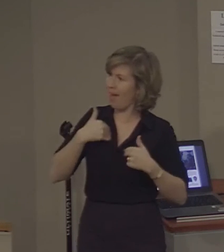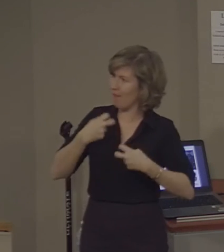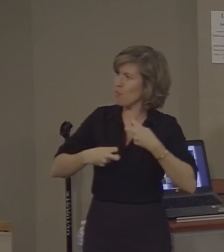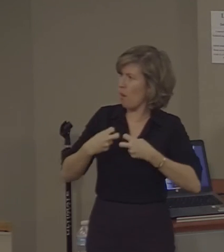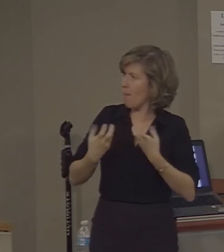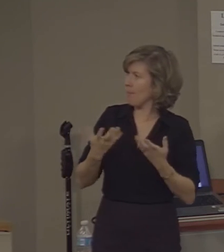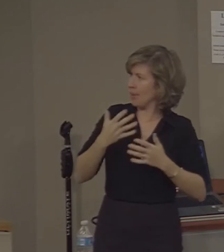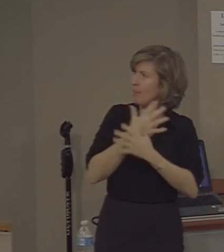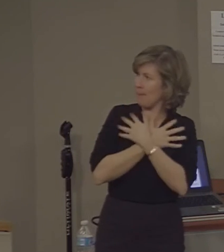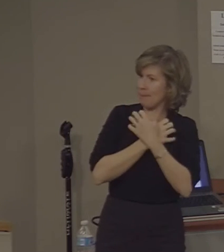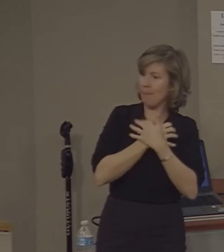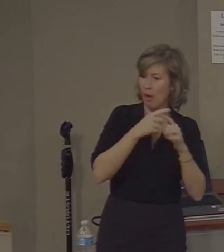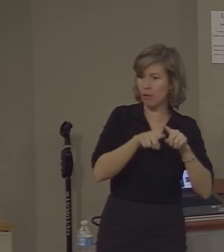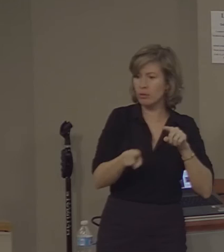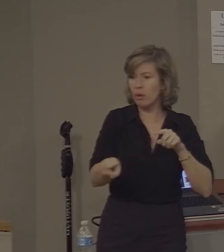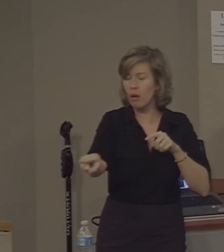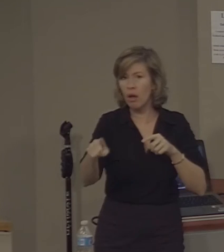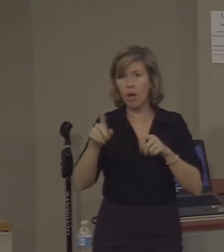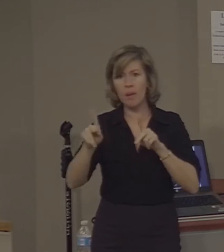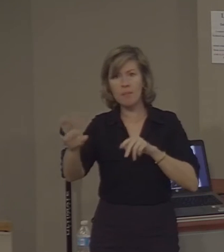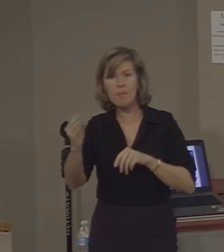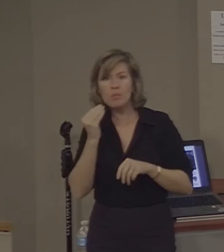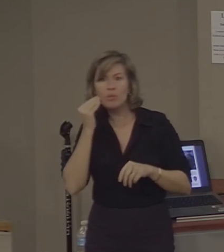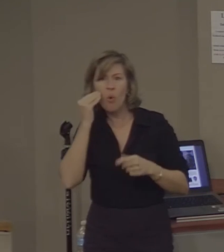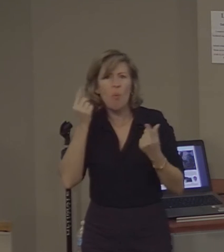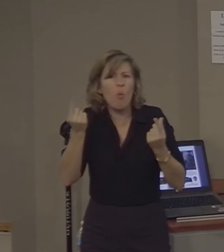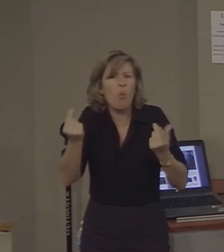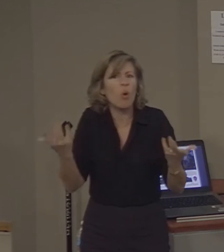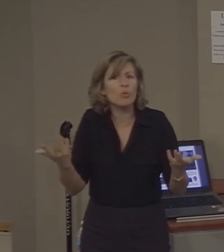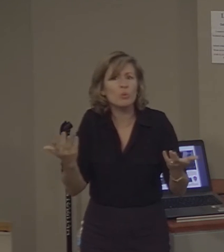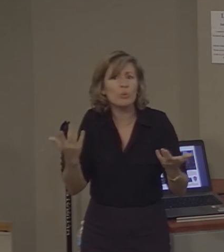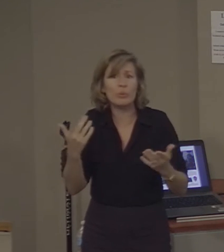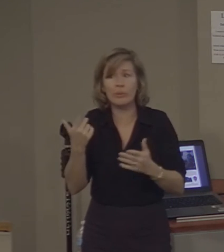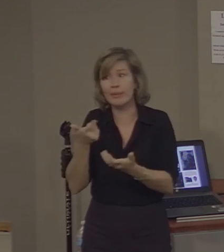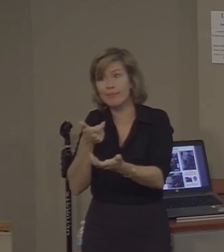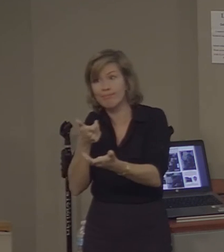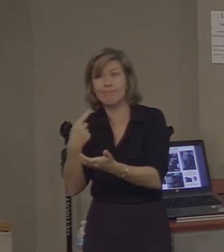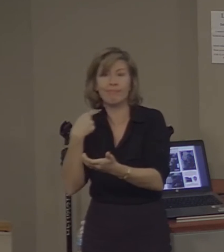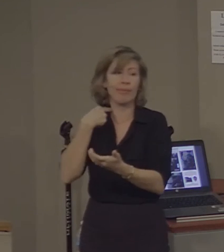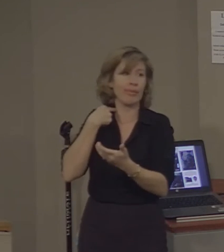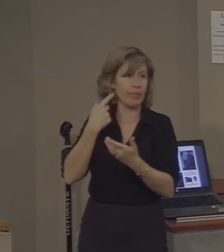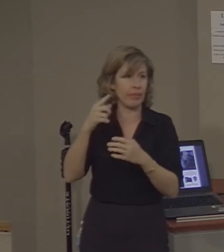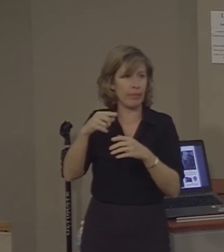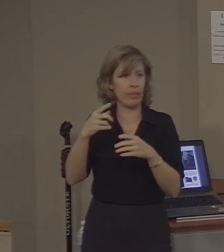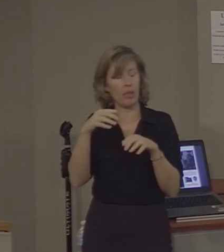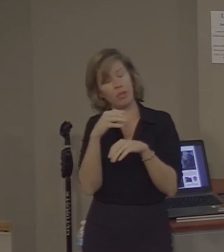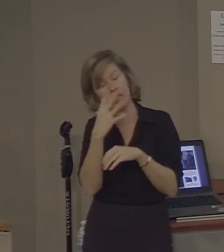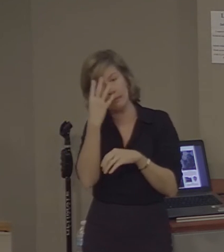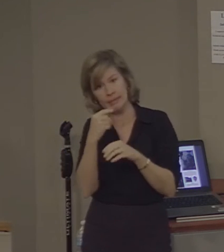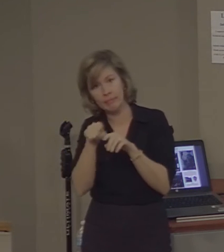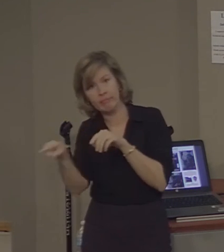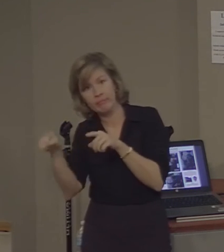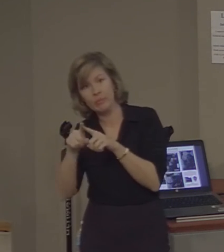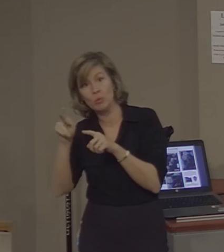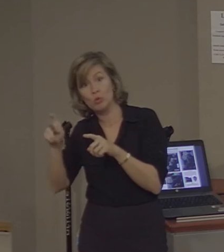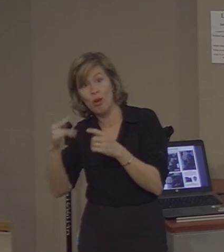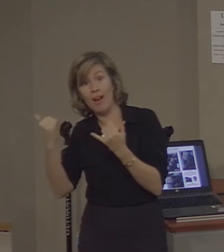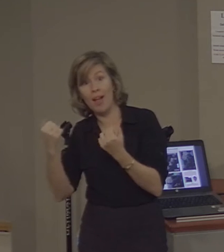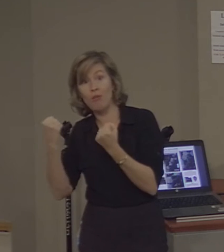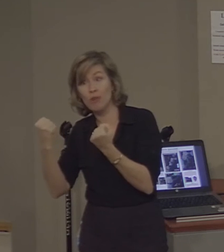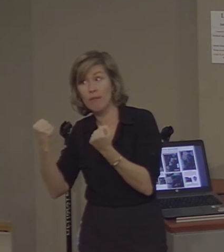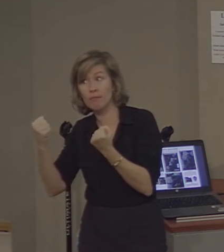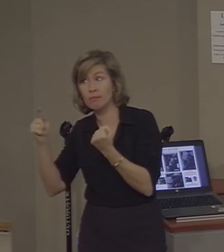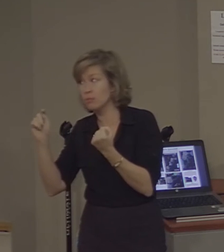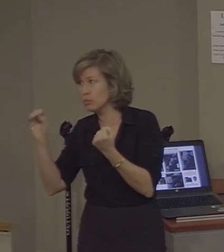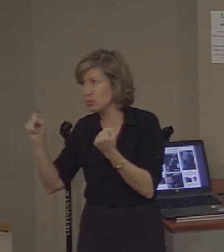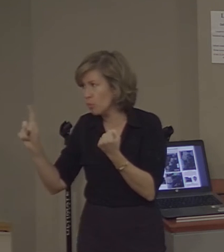mean, imagine, you know, you can tranquilize them, hopefully, and get them in a truck, but then where are you going to take them? Where